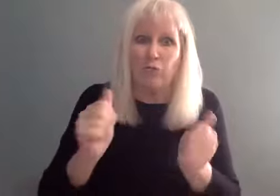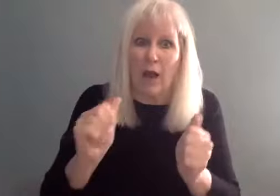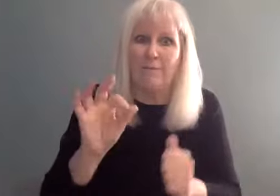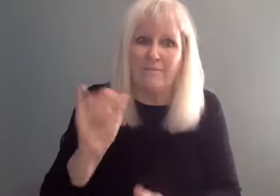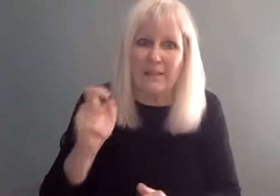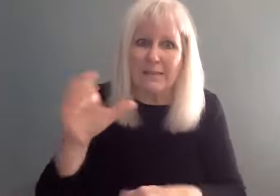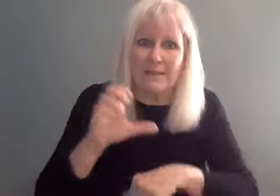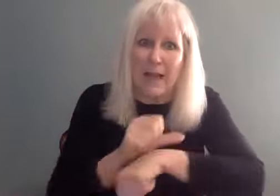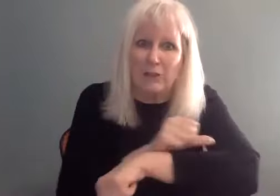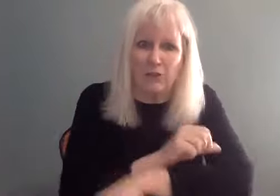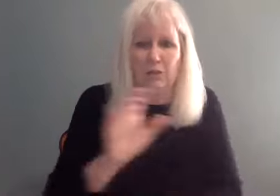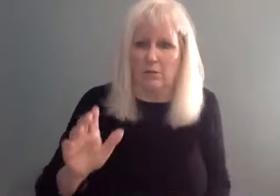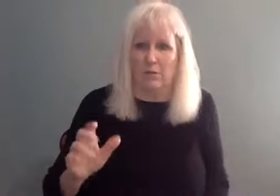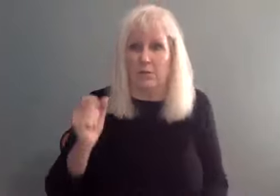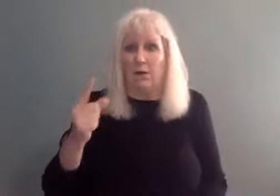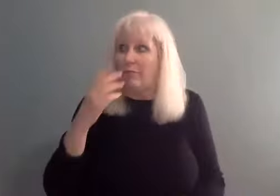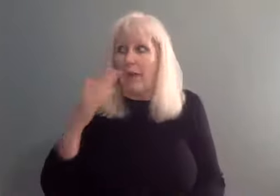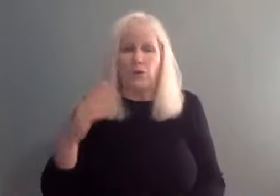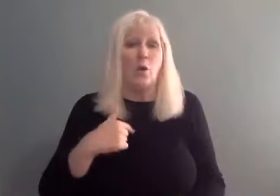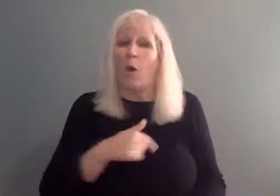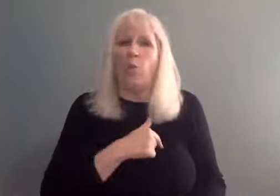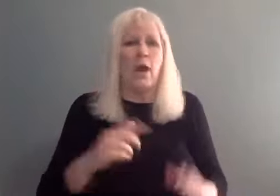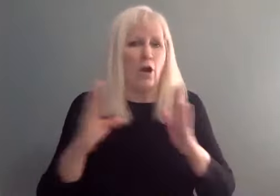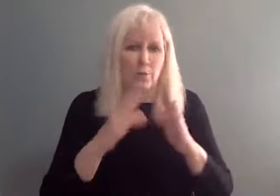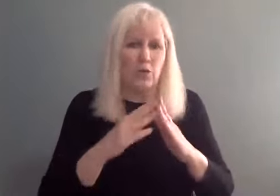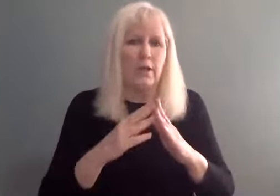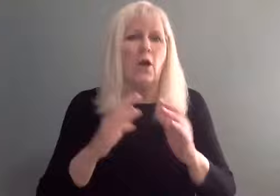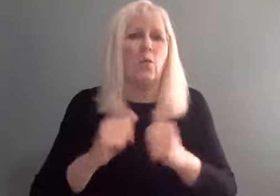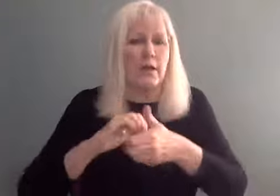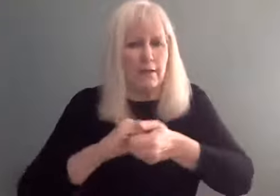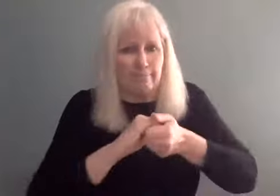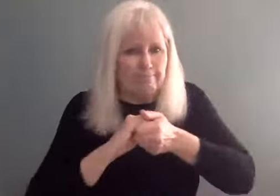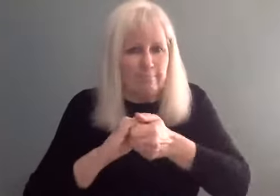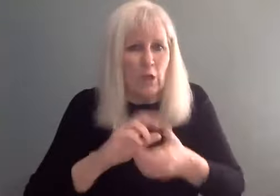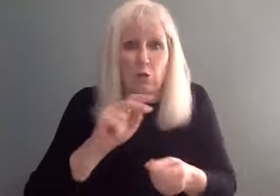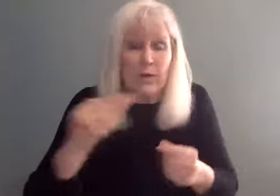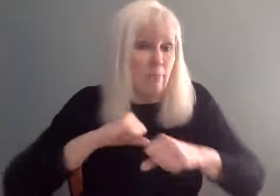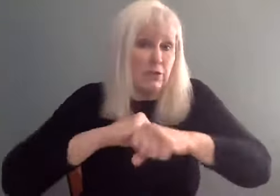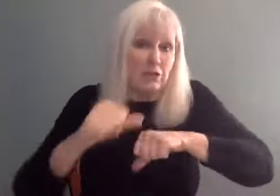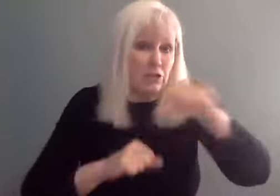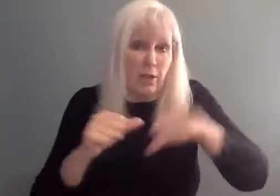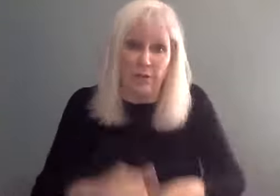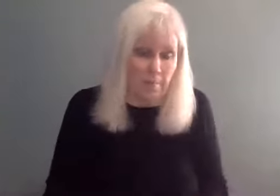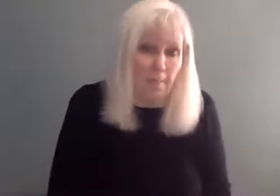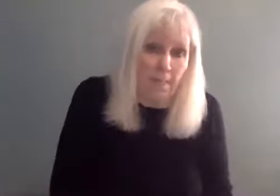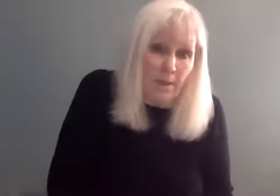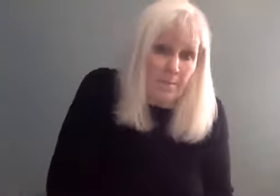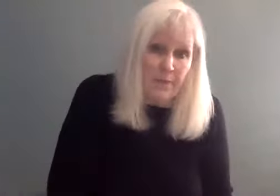a community here. We need our unity, and we have to protect each other inside the rooms and outside the rooms. If you're